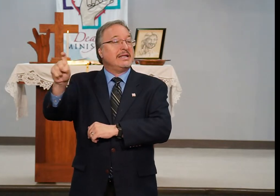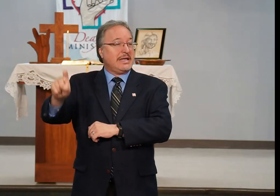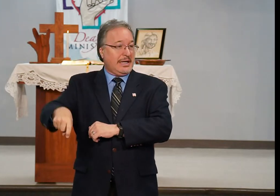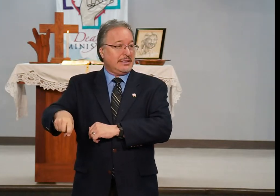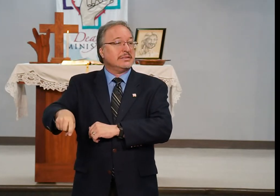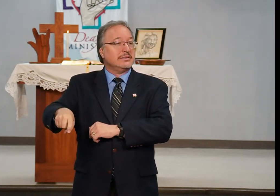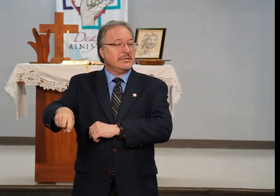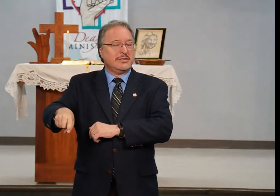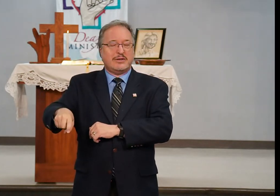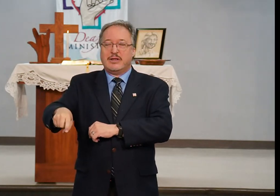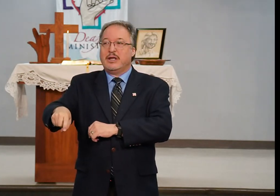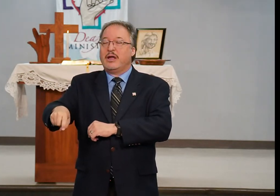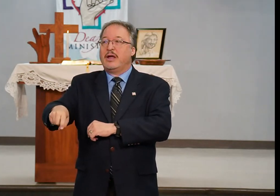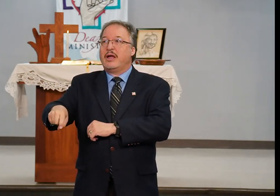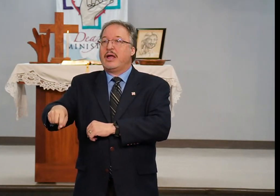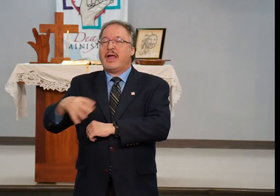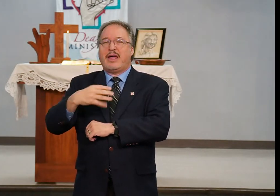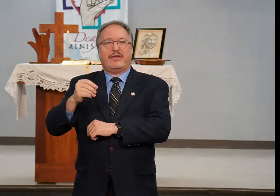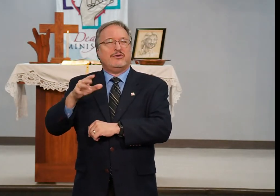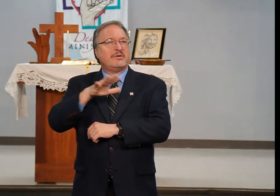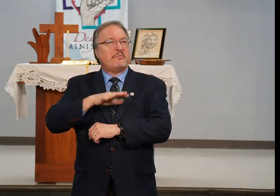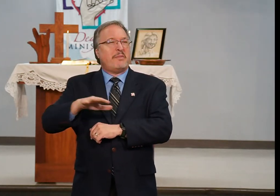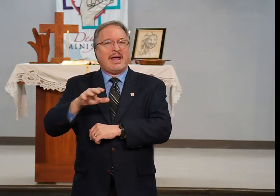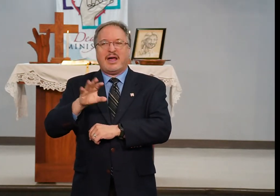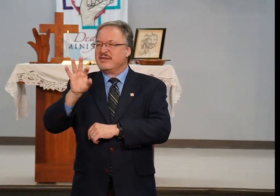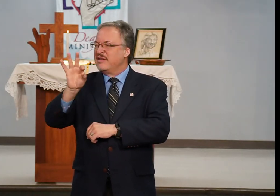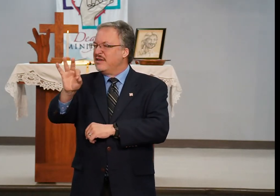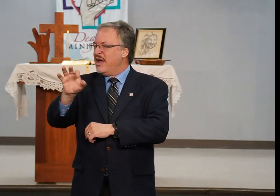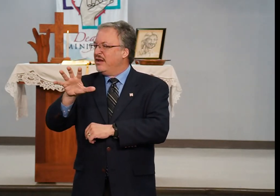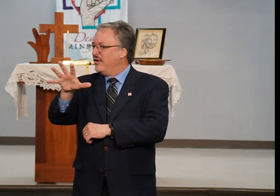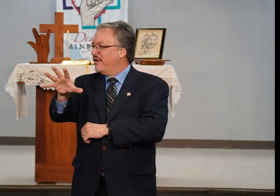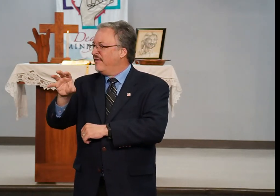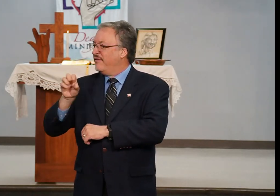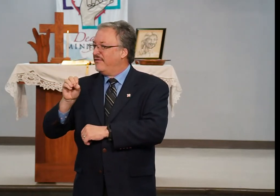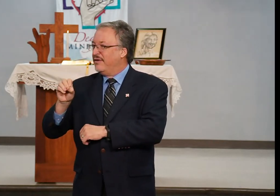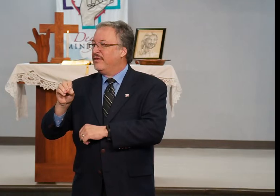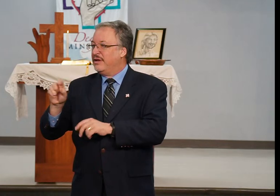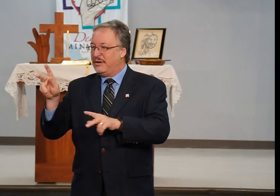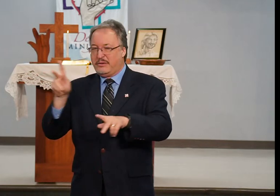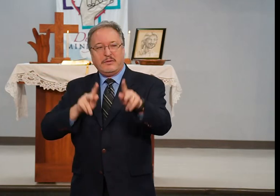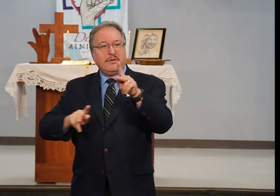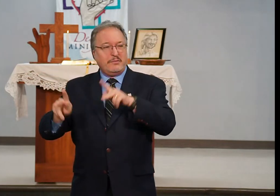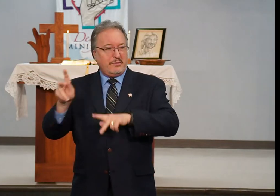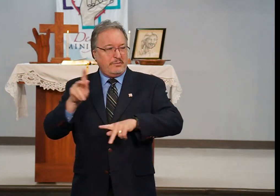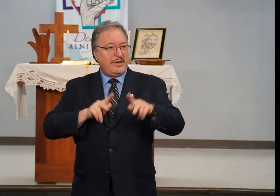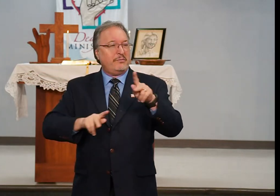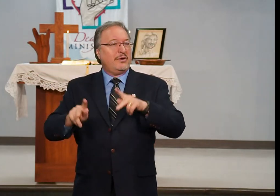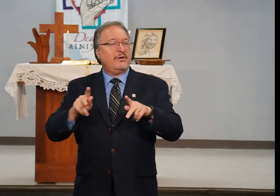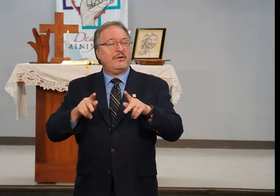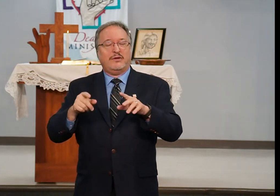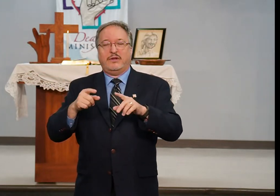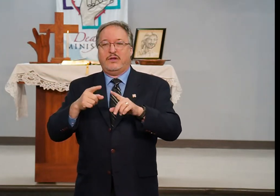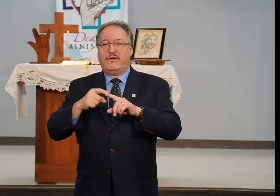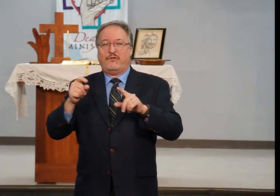Missions Conference in Arlington, Texas, and there were about 950 people